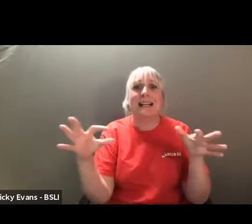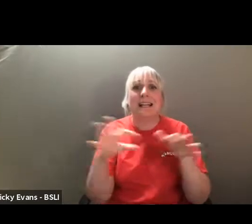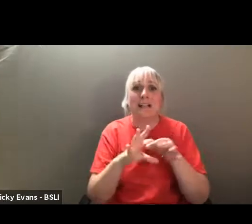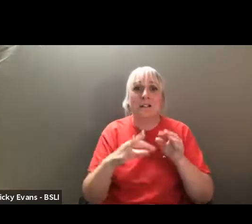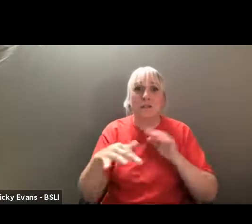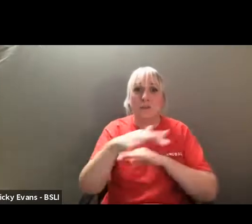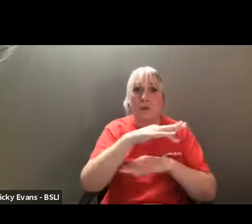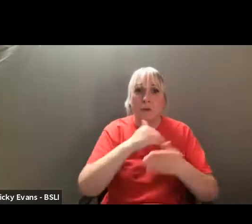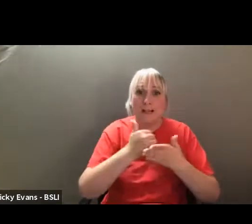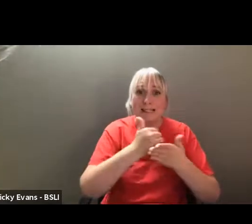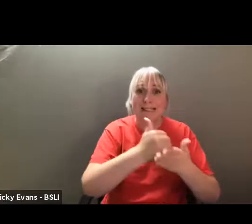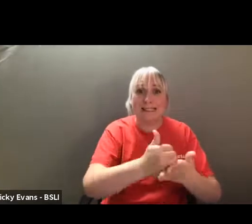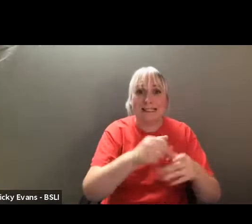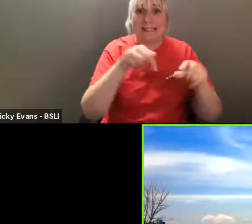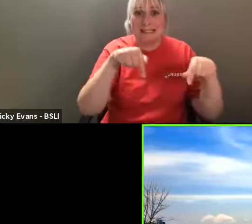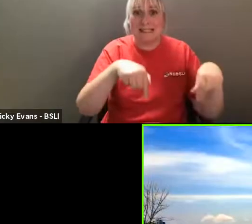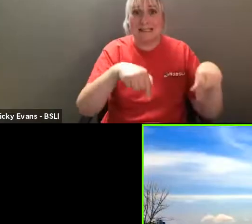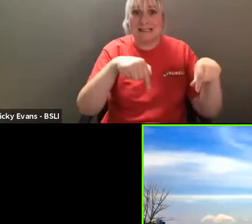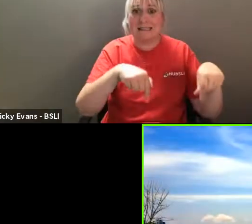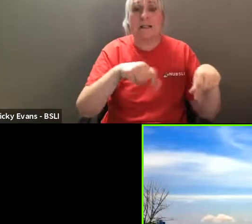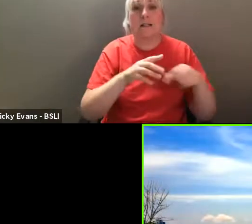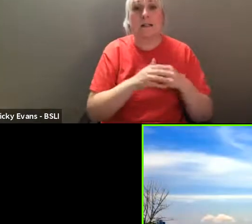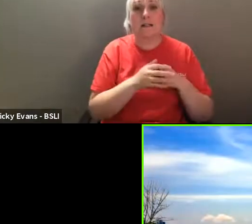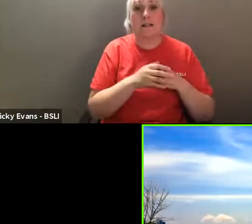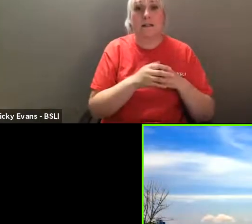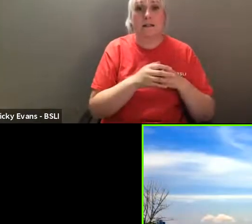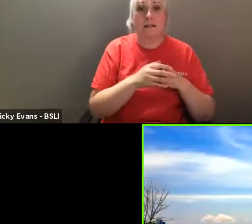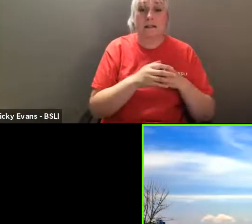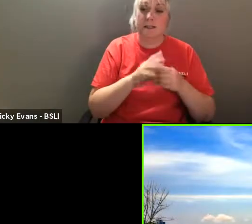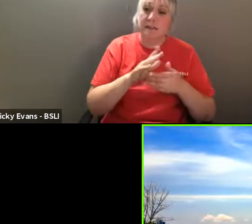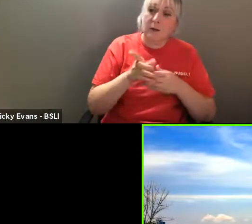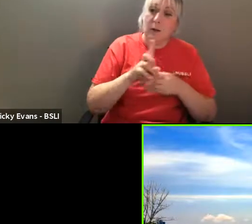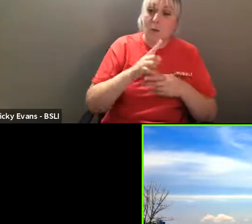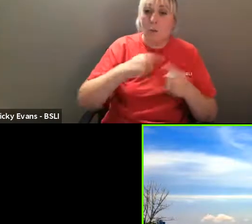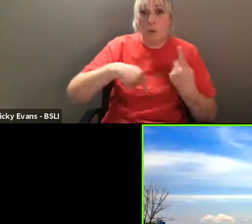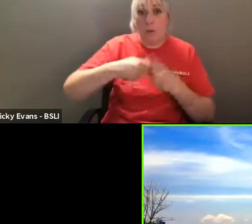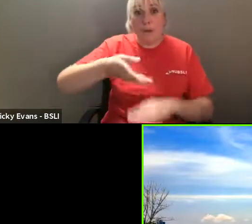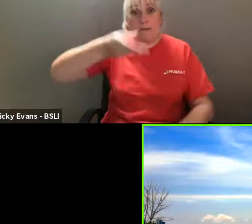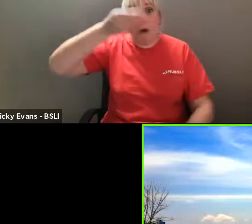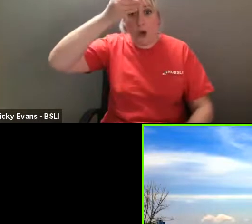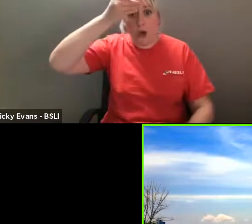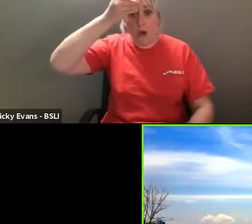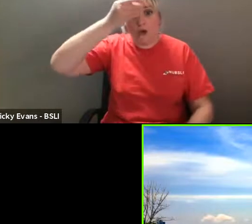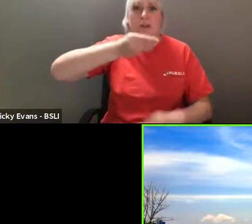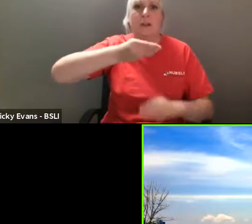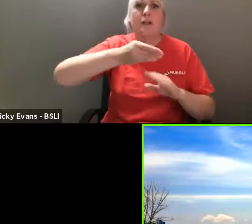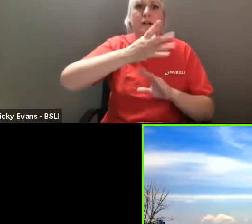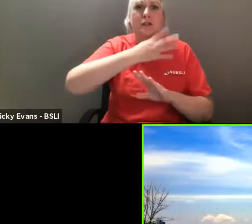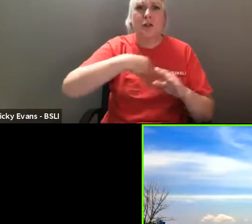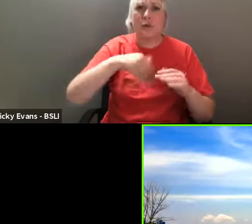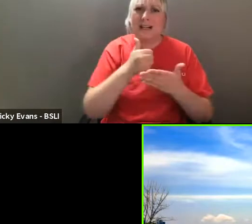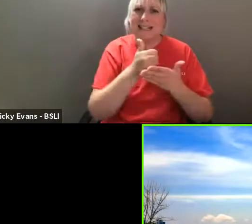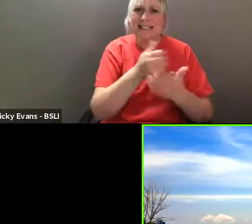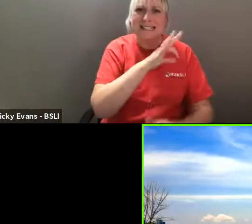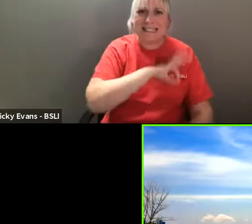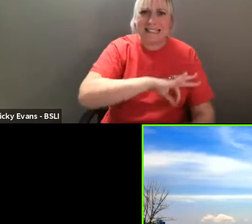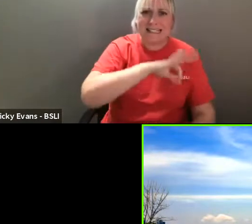think, in a way, well, the sort of lessons that we draw is that social assistance needs to increase to the